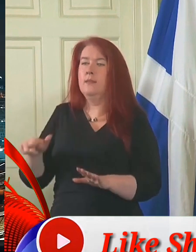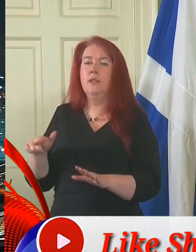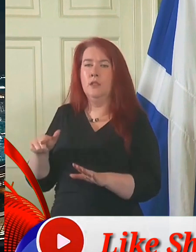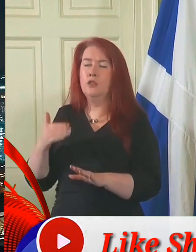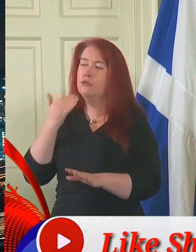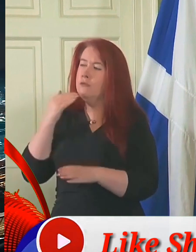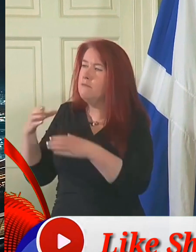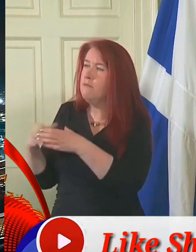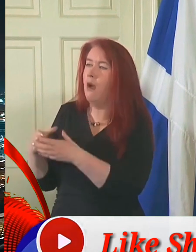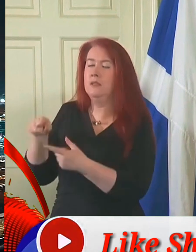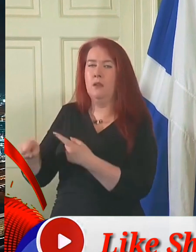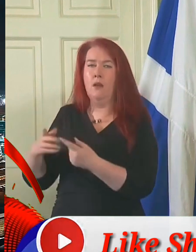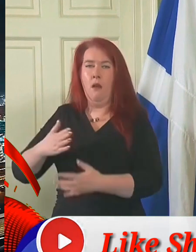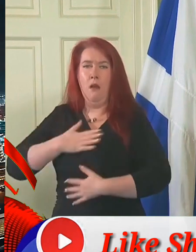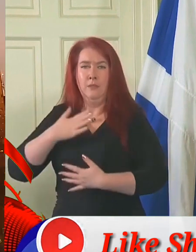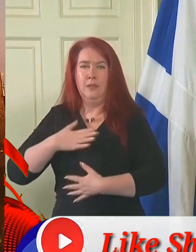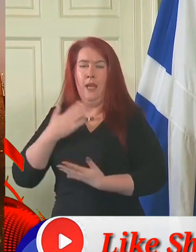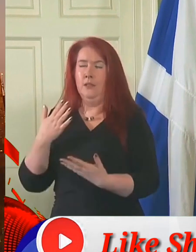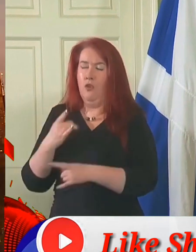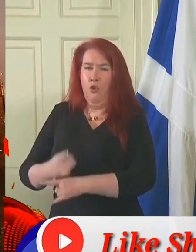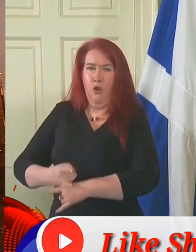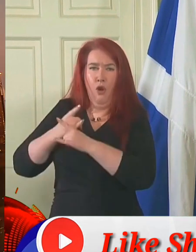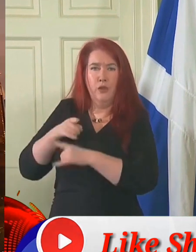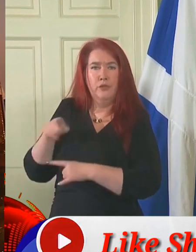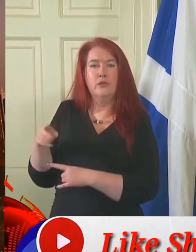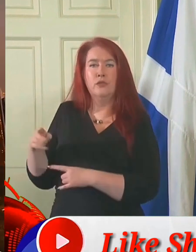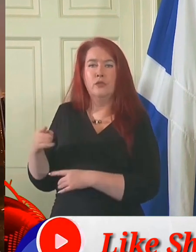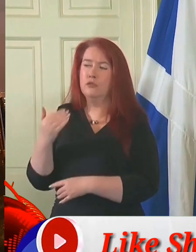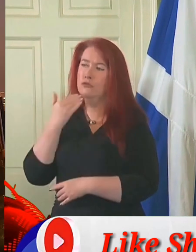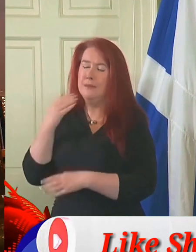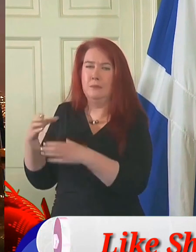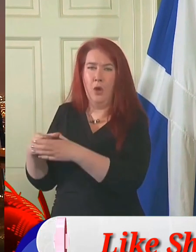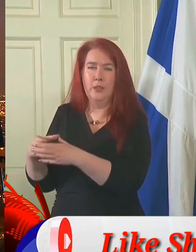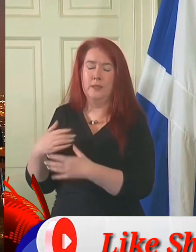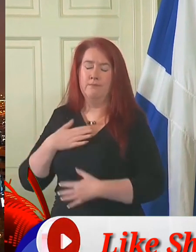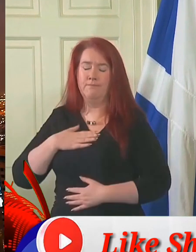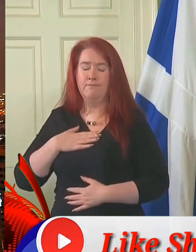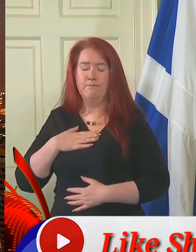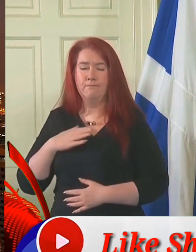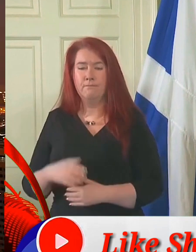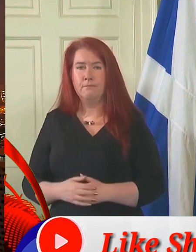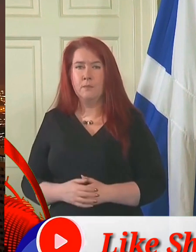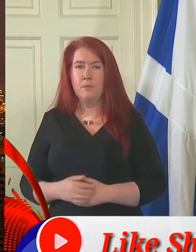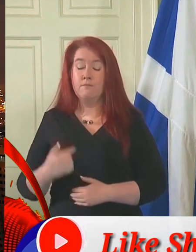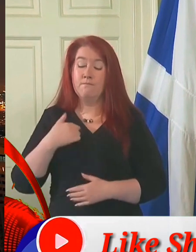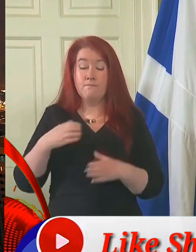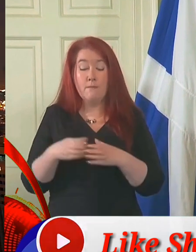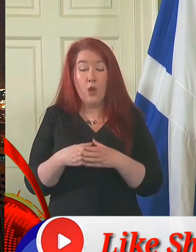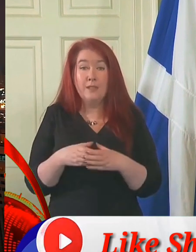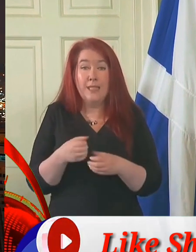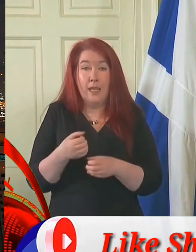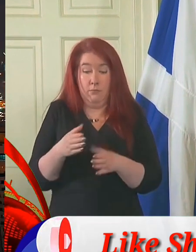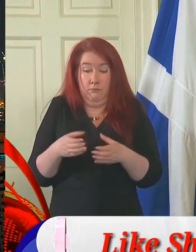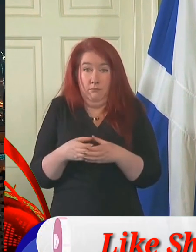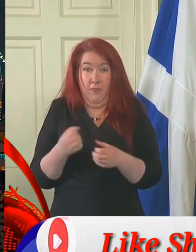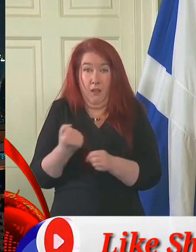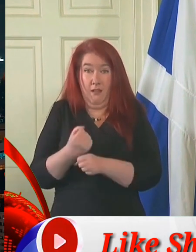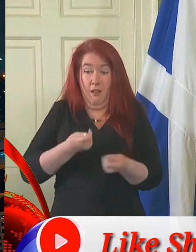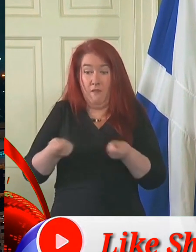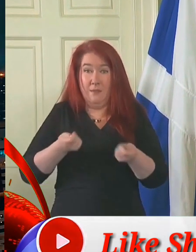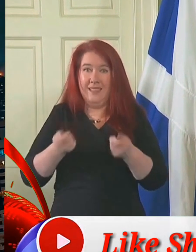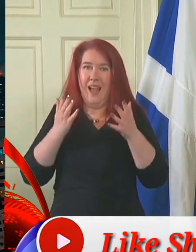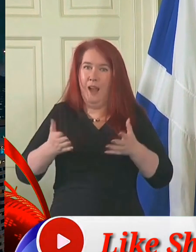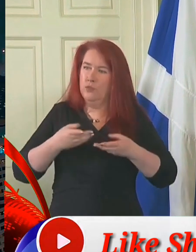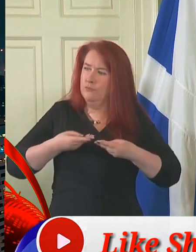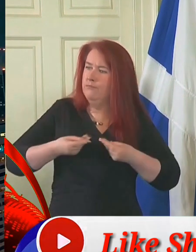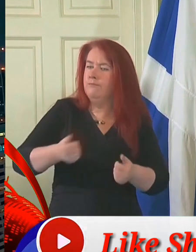hurt and upset that caused Green colleagues. For a minority government to be able to govern effectively